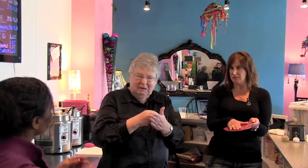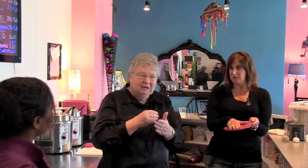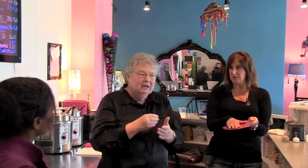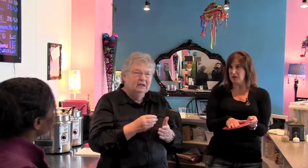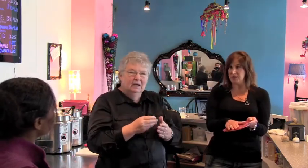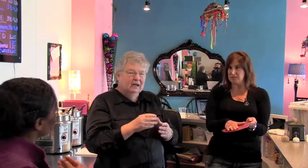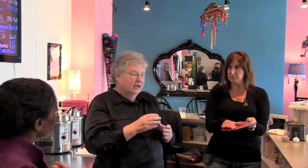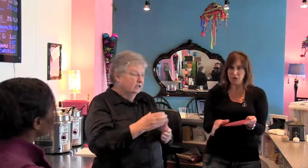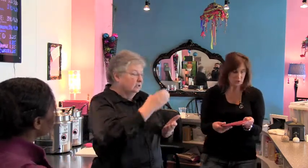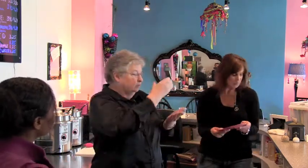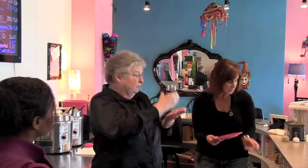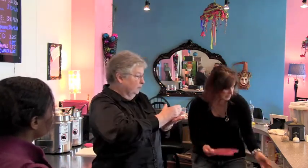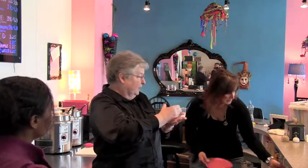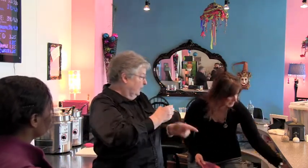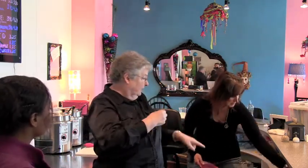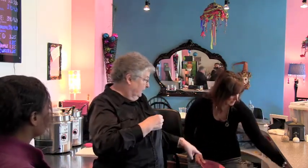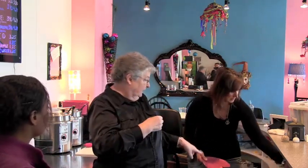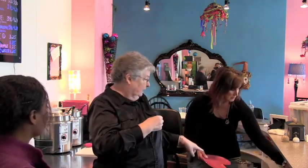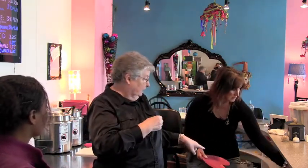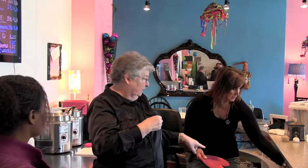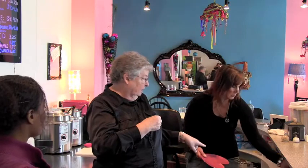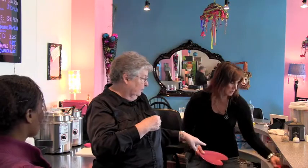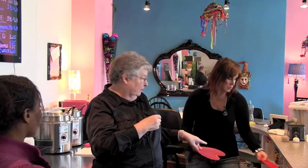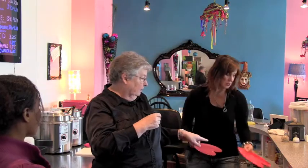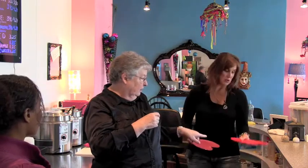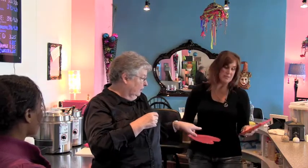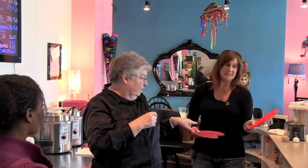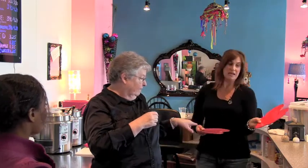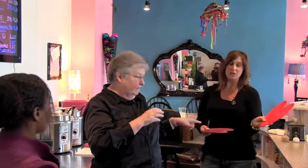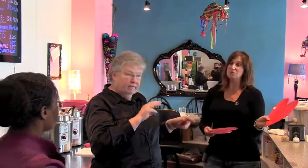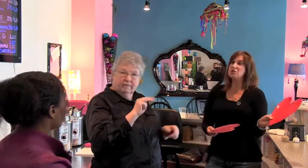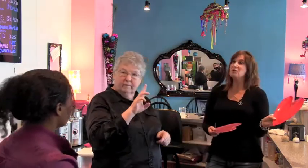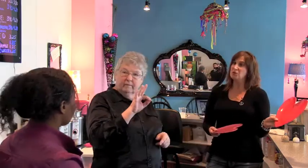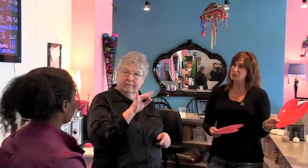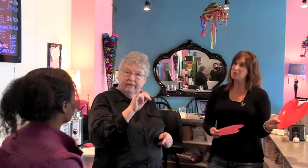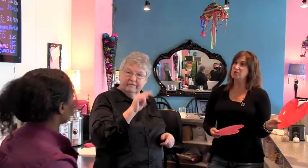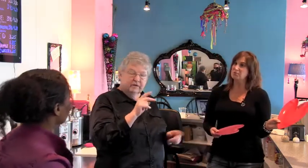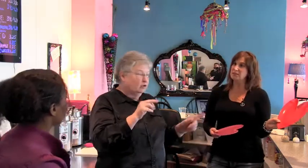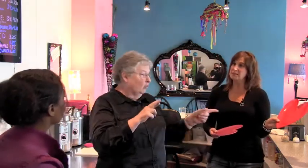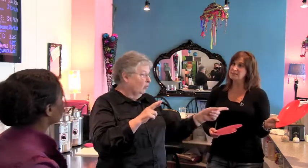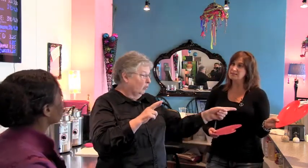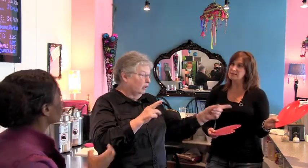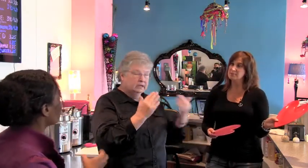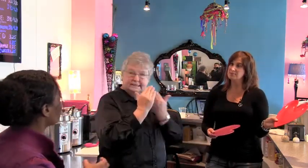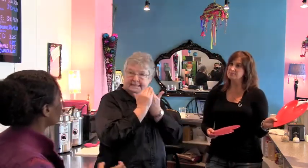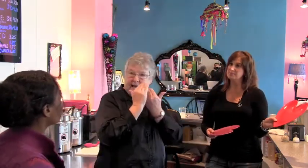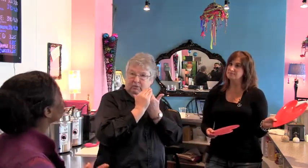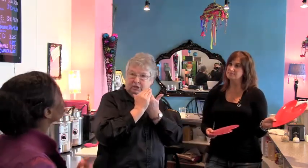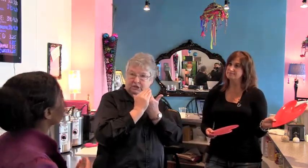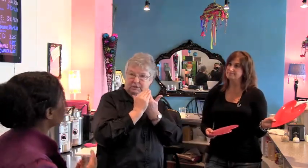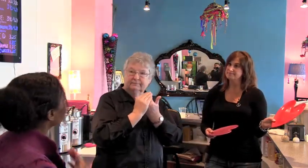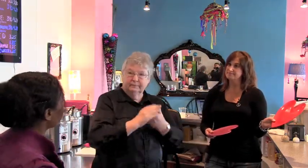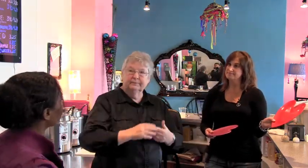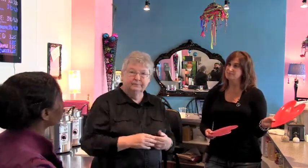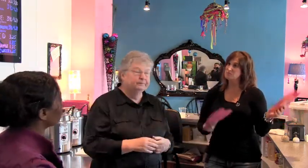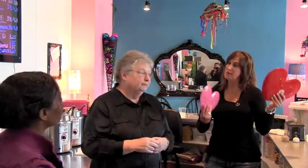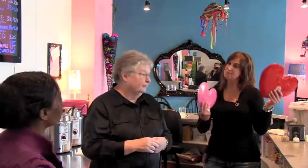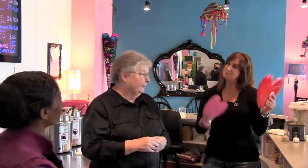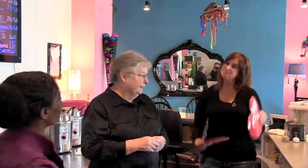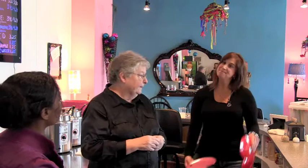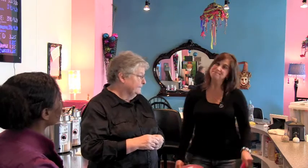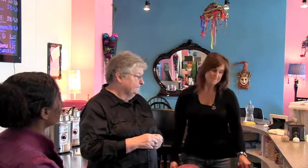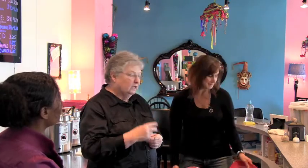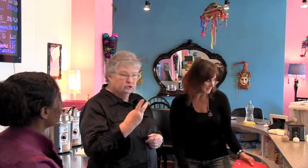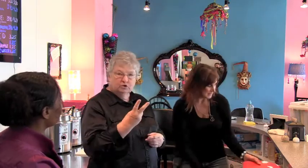put a muffin on a smaller plate or a sandwich on one of the bigger plates.